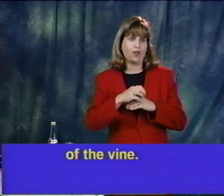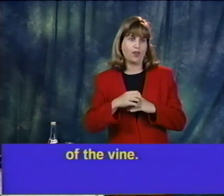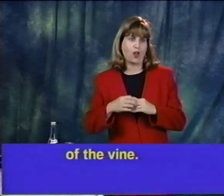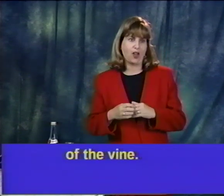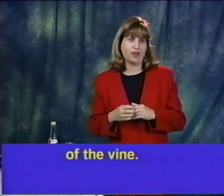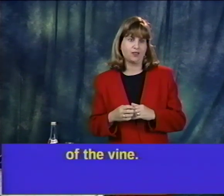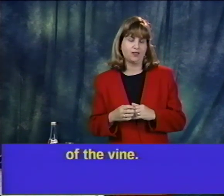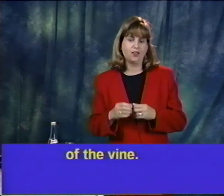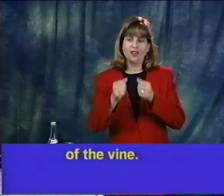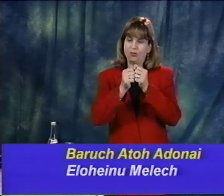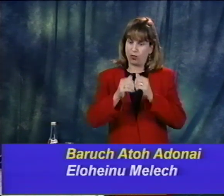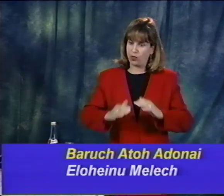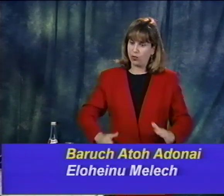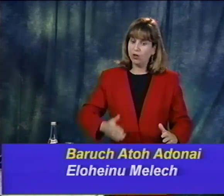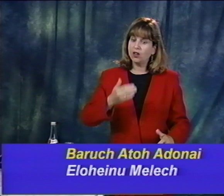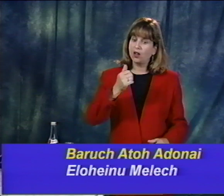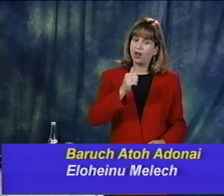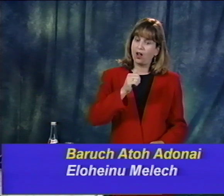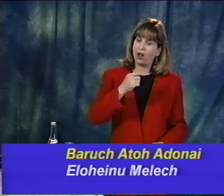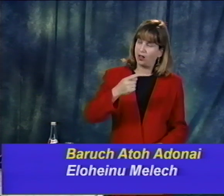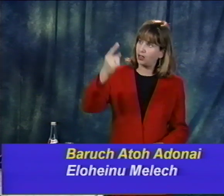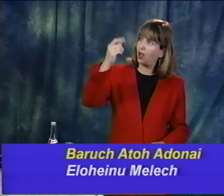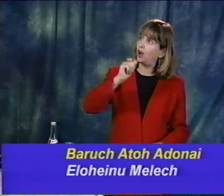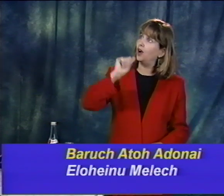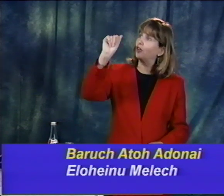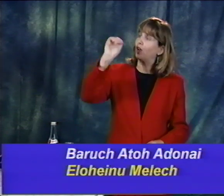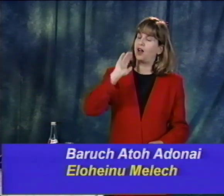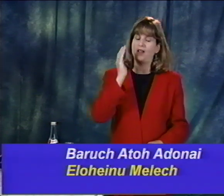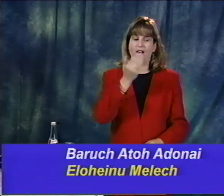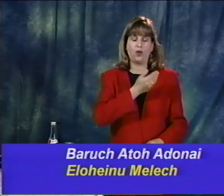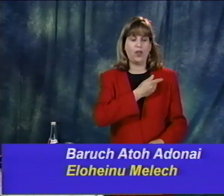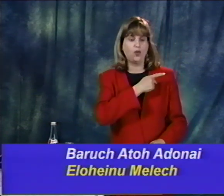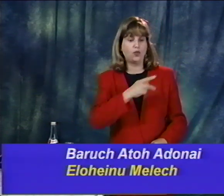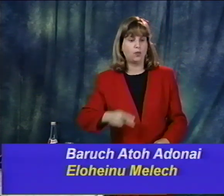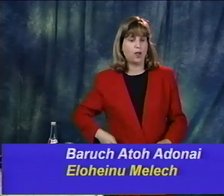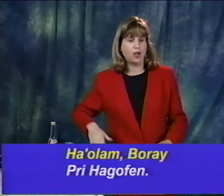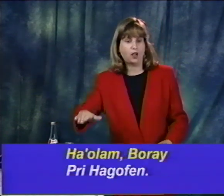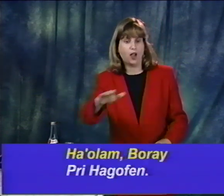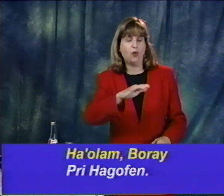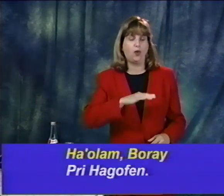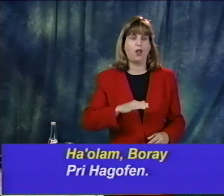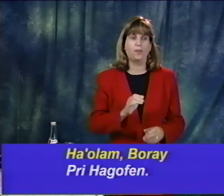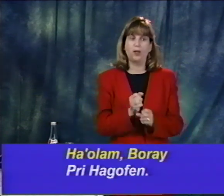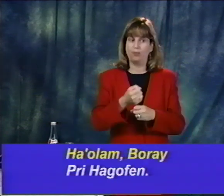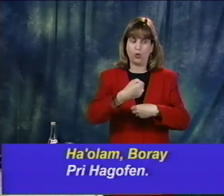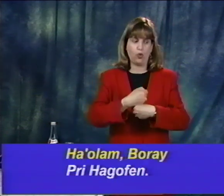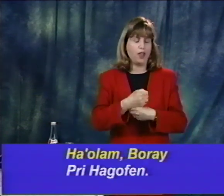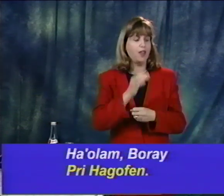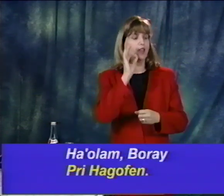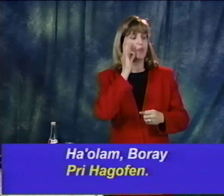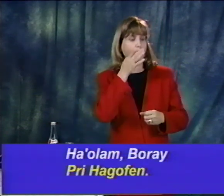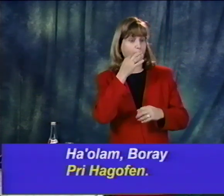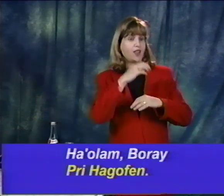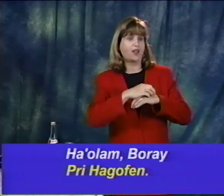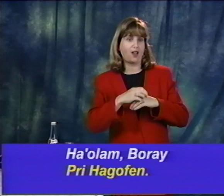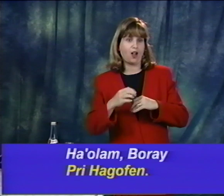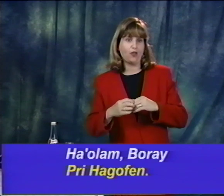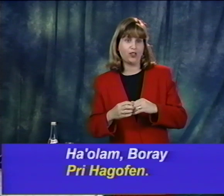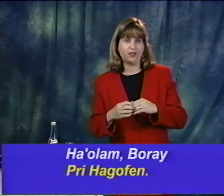fruit of the vine. Baruch atah Adonai Eloheinu melech haolam, borei peri hagafen.